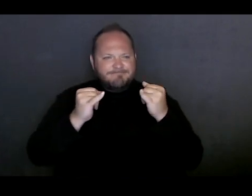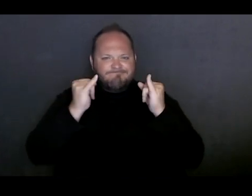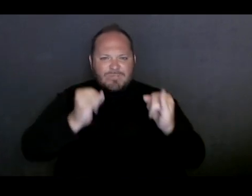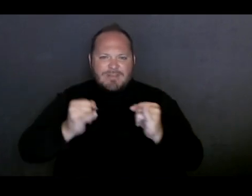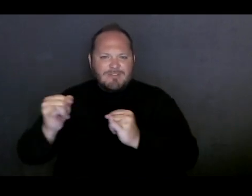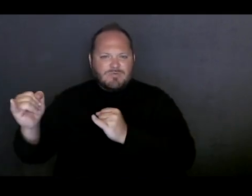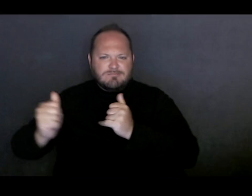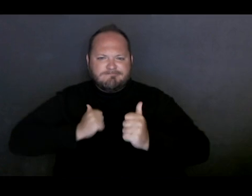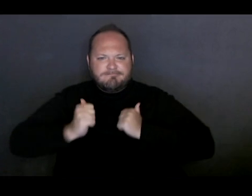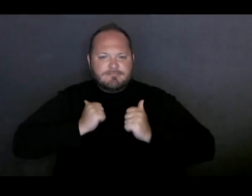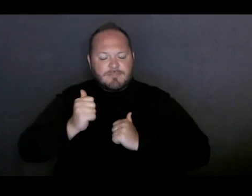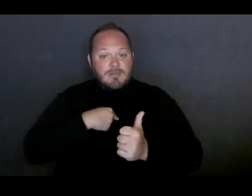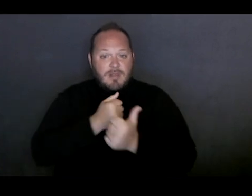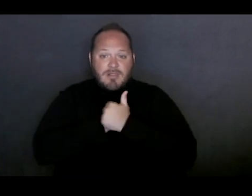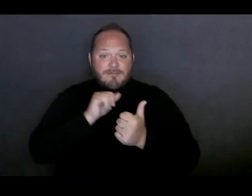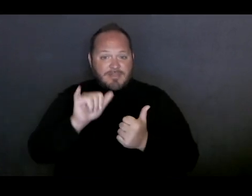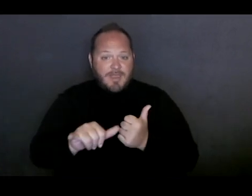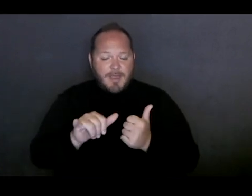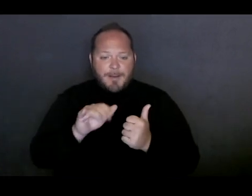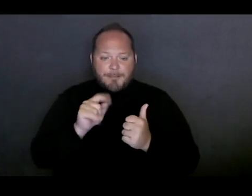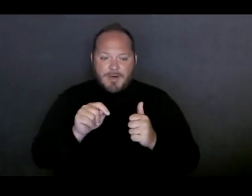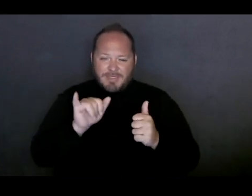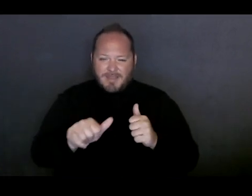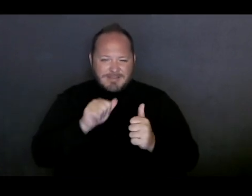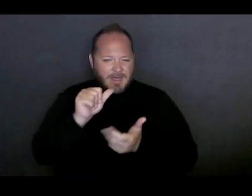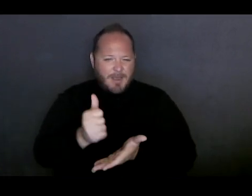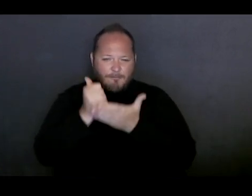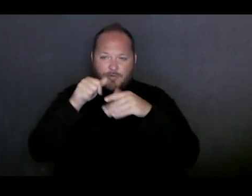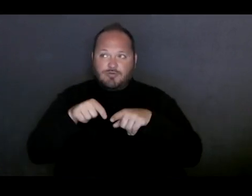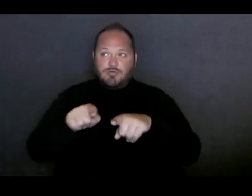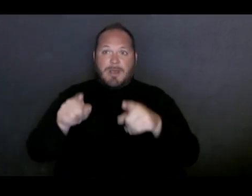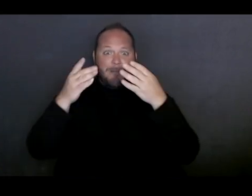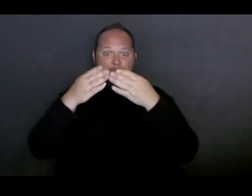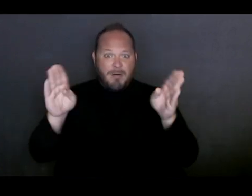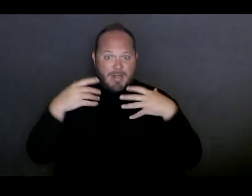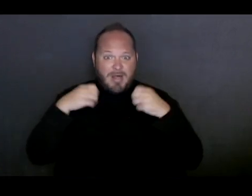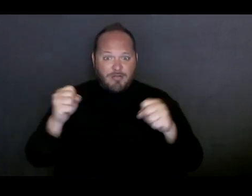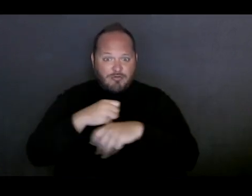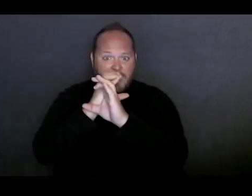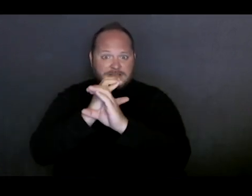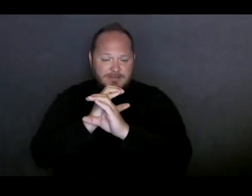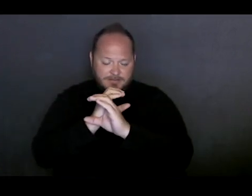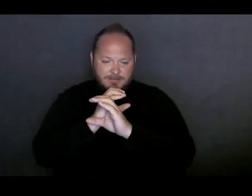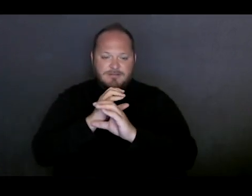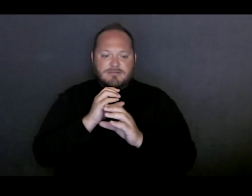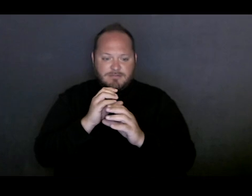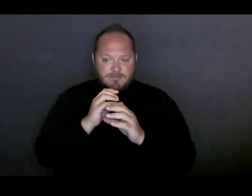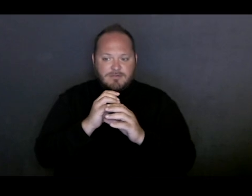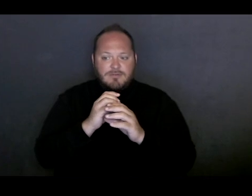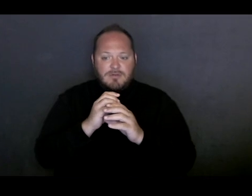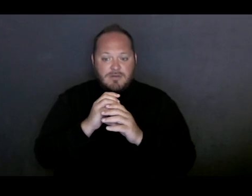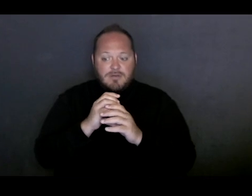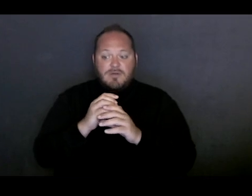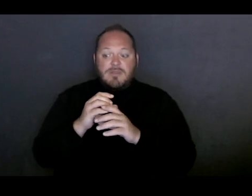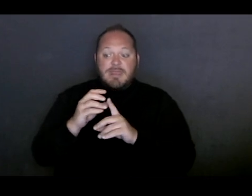public health crisis when um, getting vaccinated is really helpful to yourself as an individual, but it's